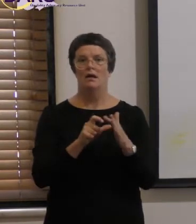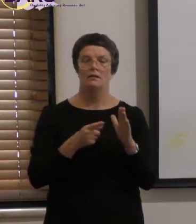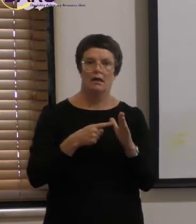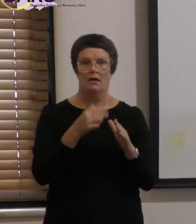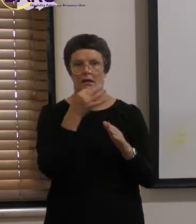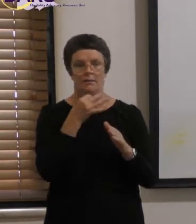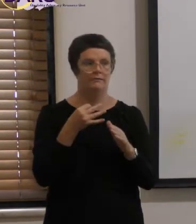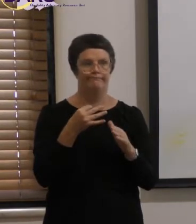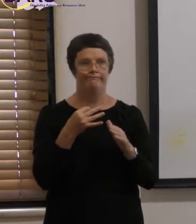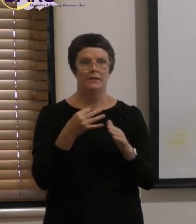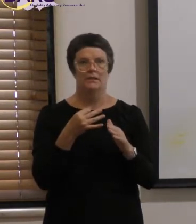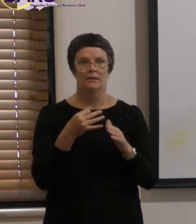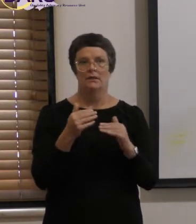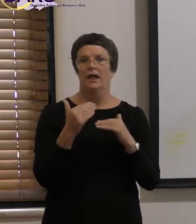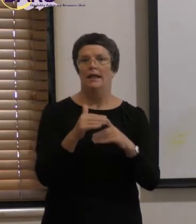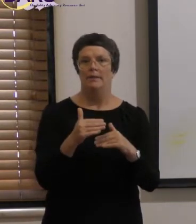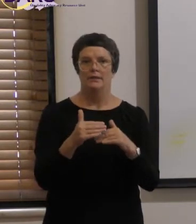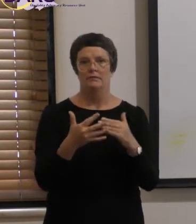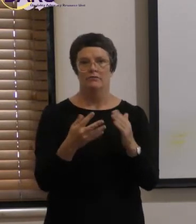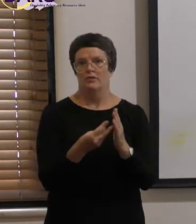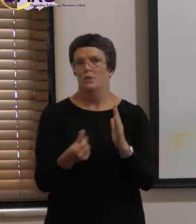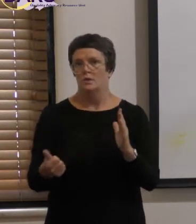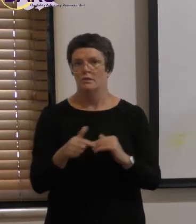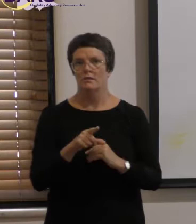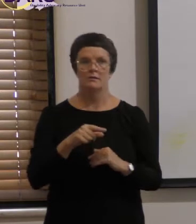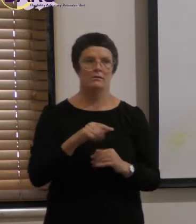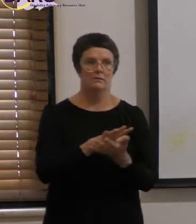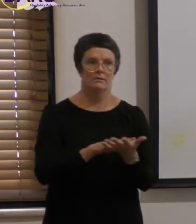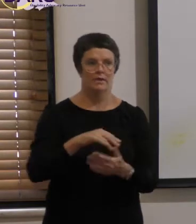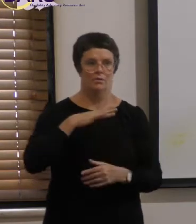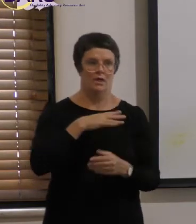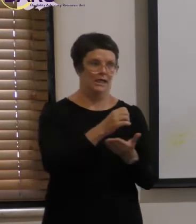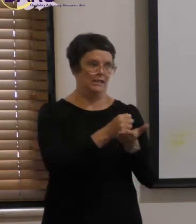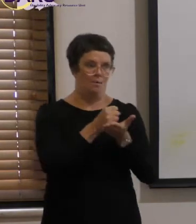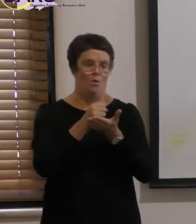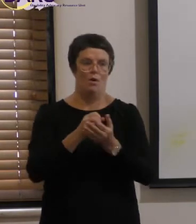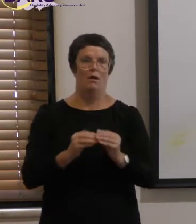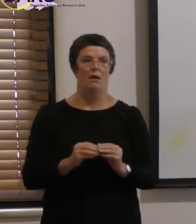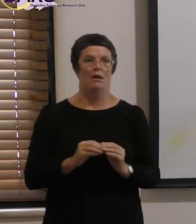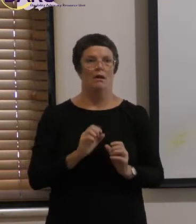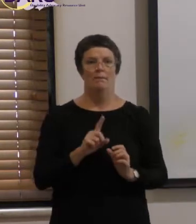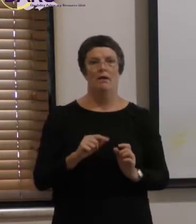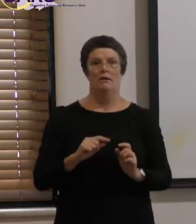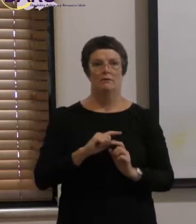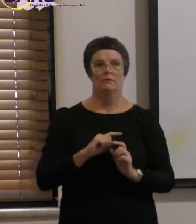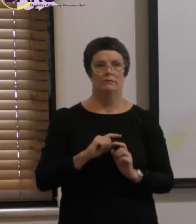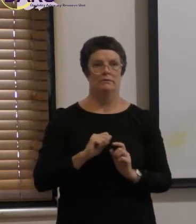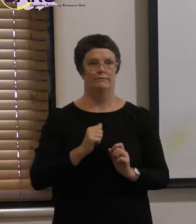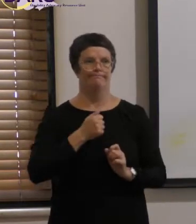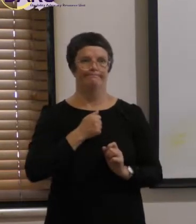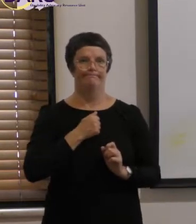of support. But for me, our wheels keep spinning. I've got, for my